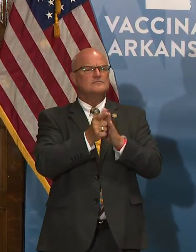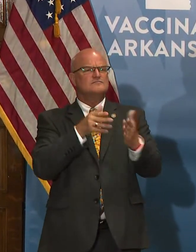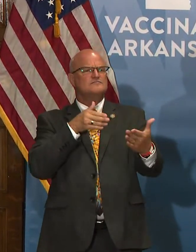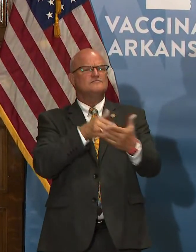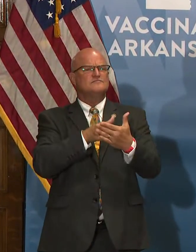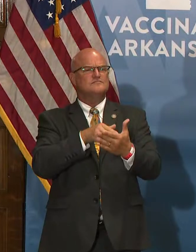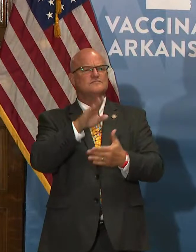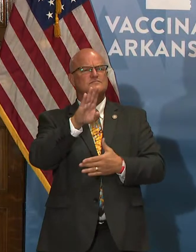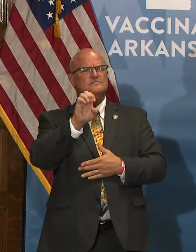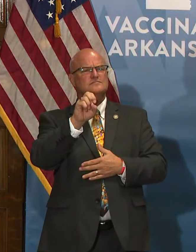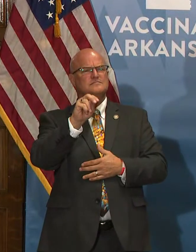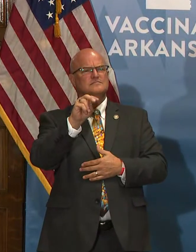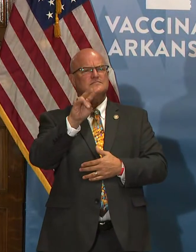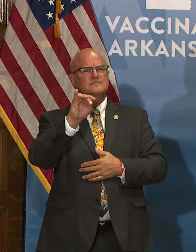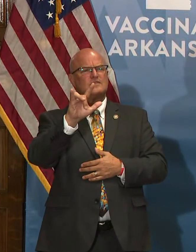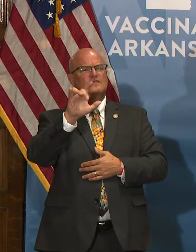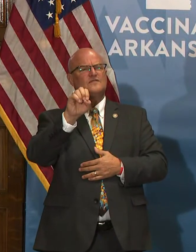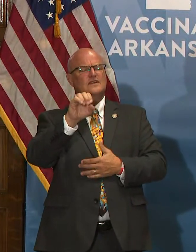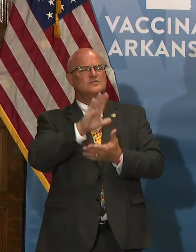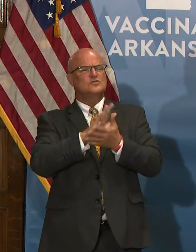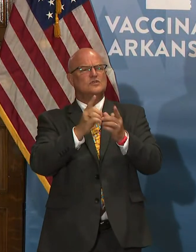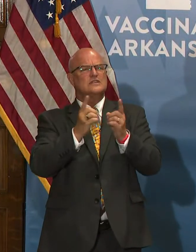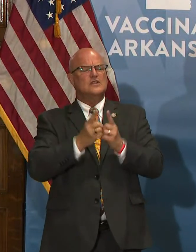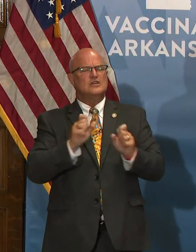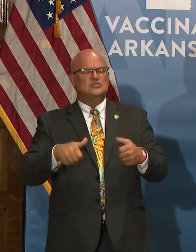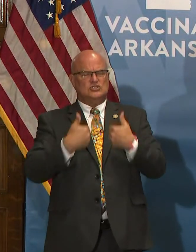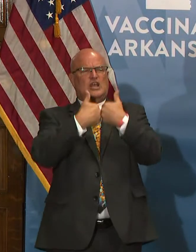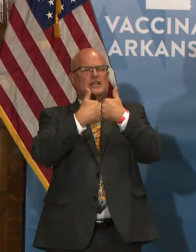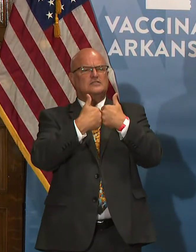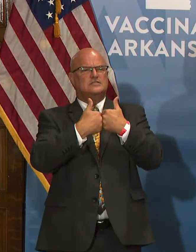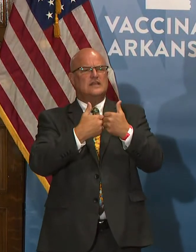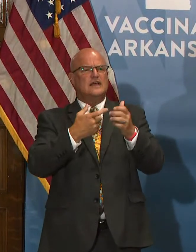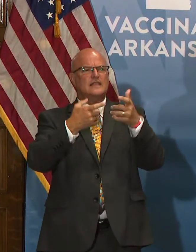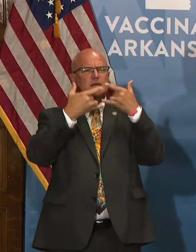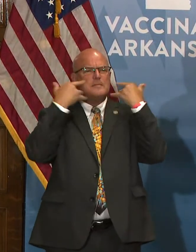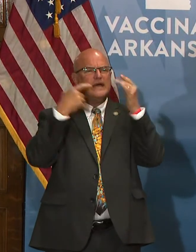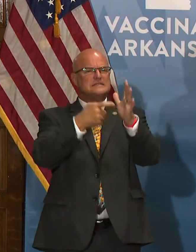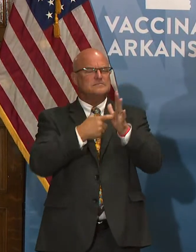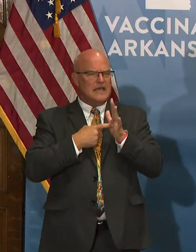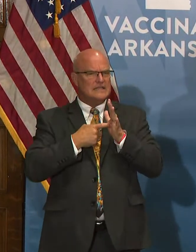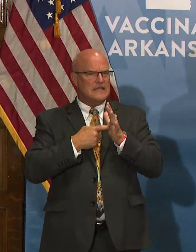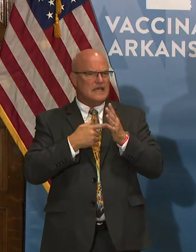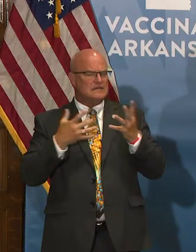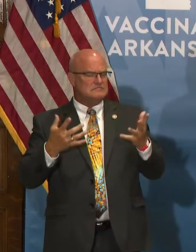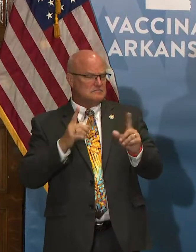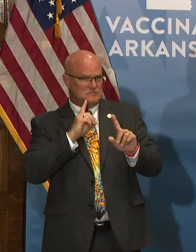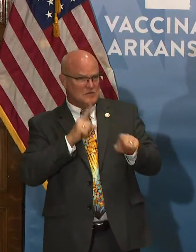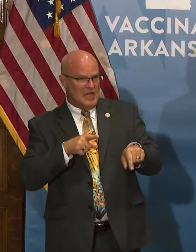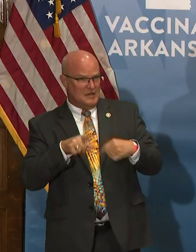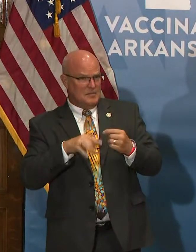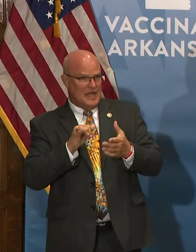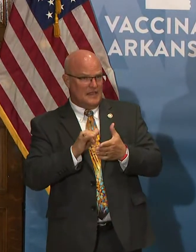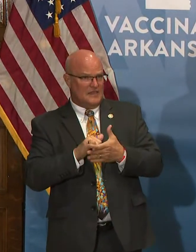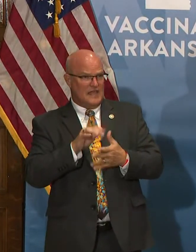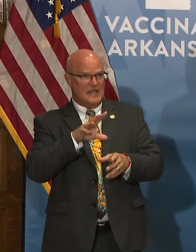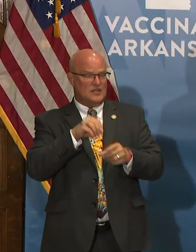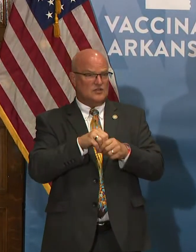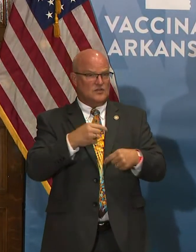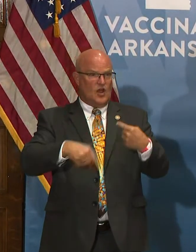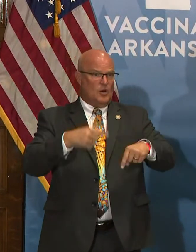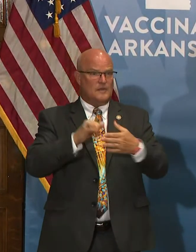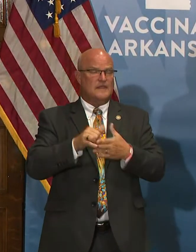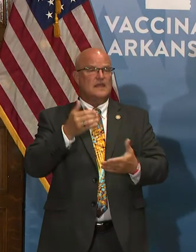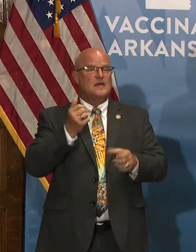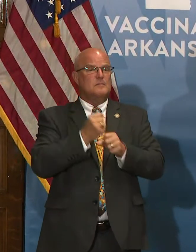the Bentonville School District challenging their mask mandate. I want to see if you had any reaction to that, including the argument that